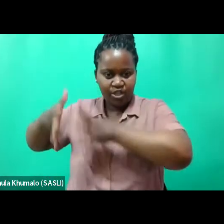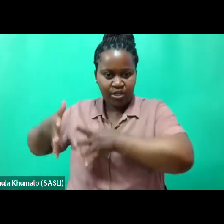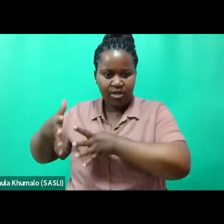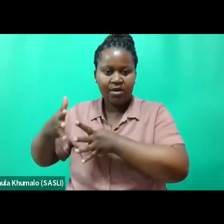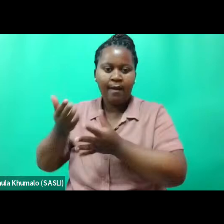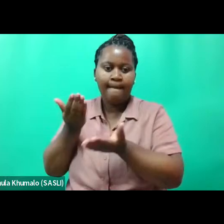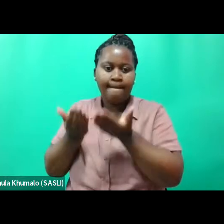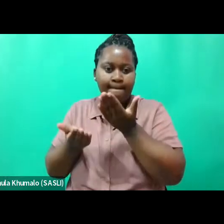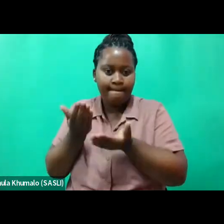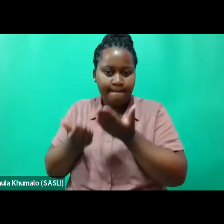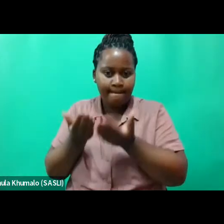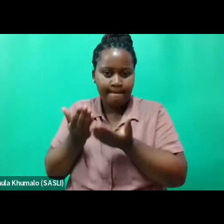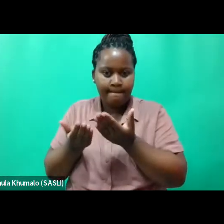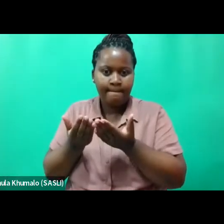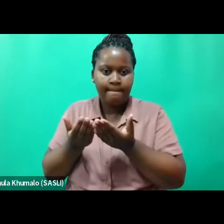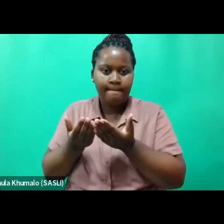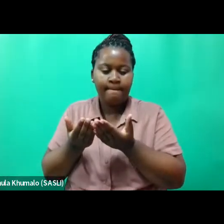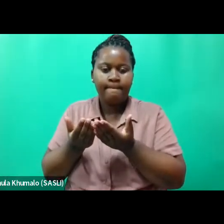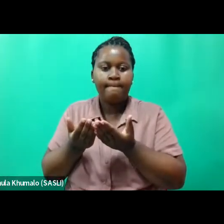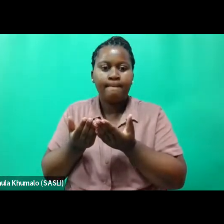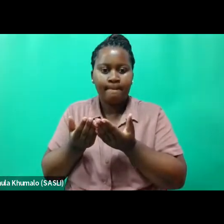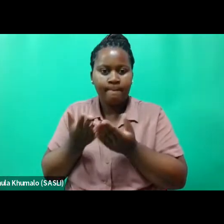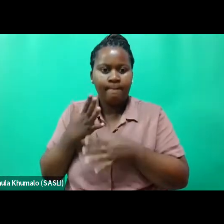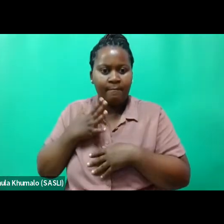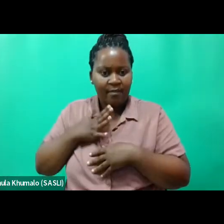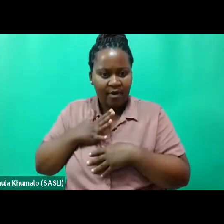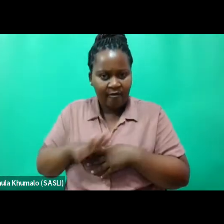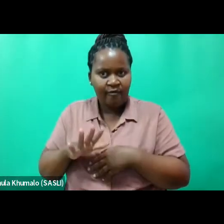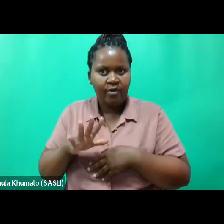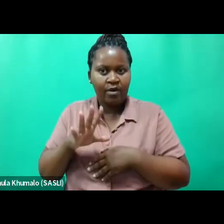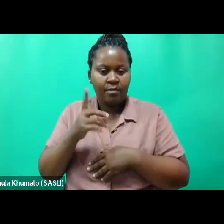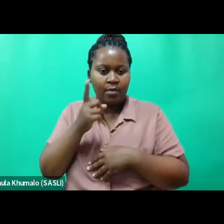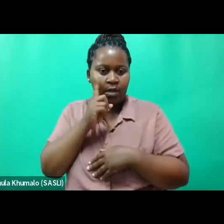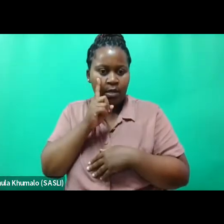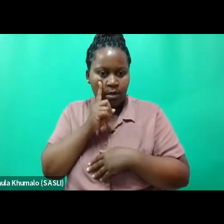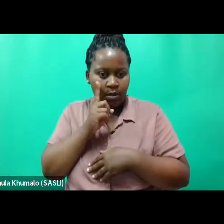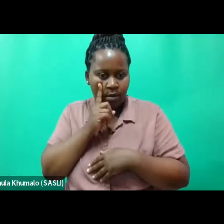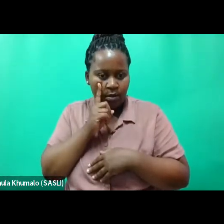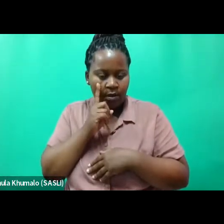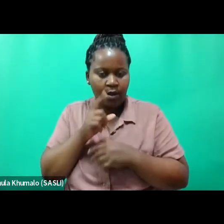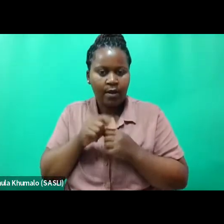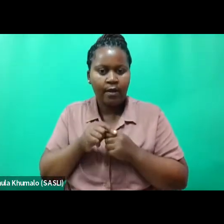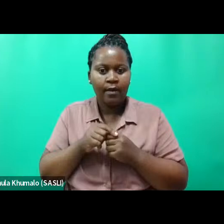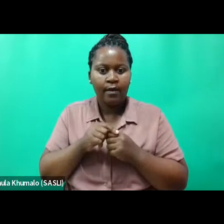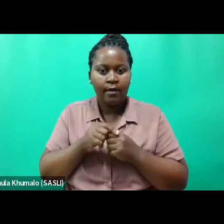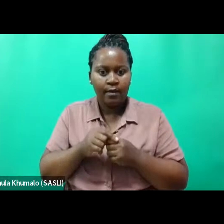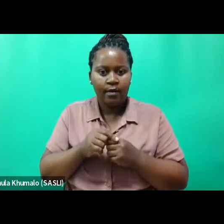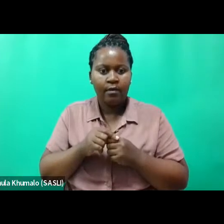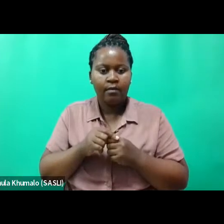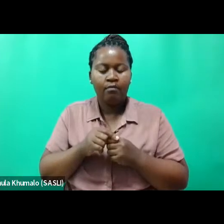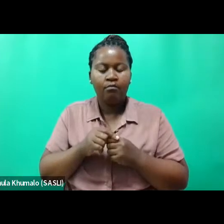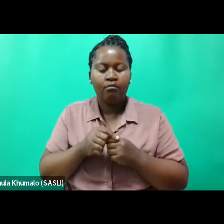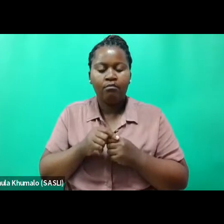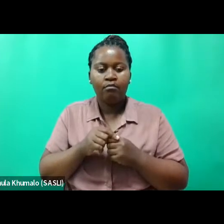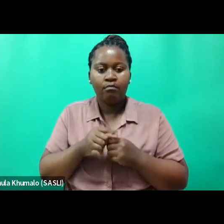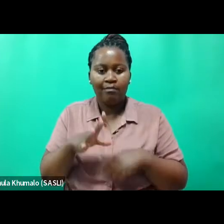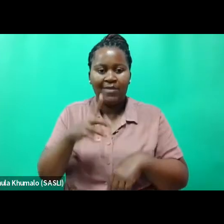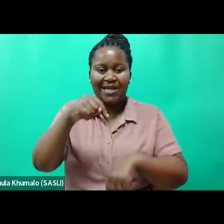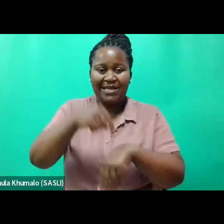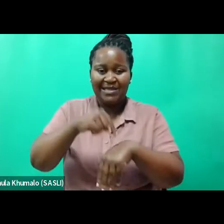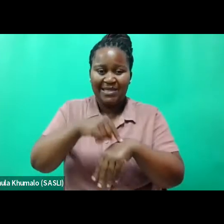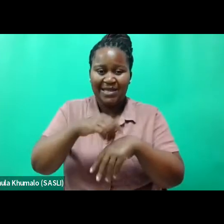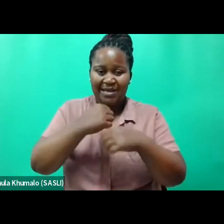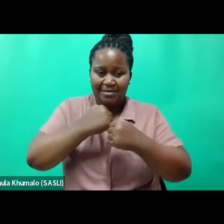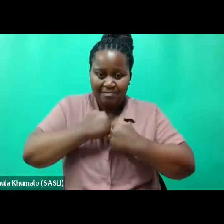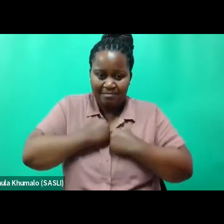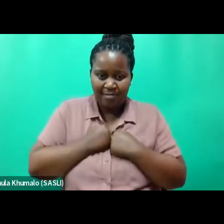maybe let me explore the topic more in my own time, like not